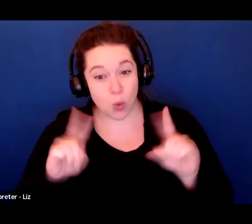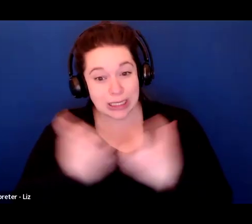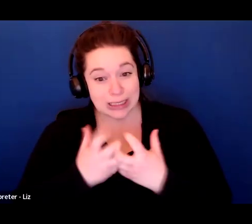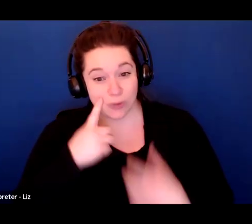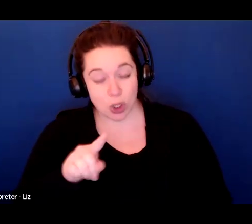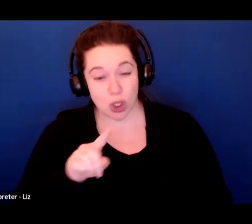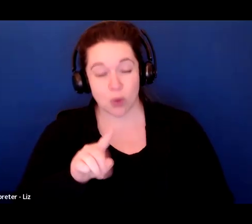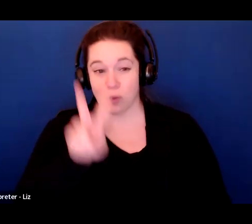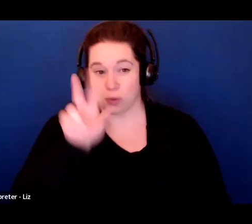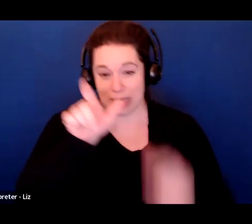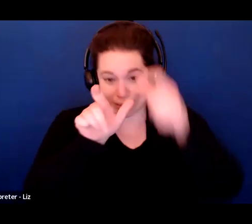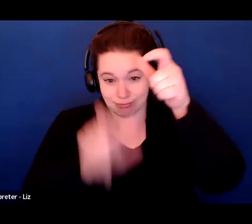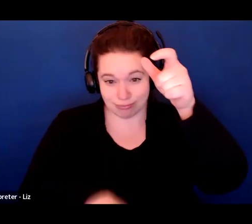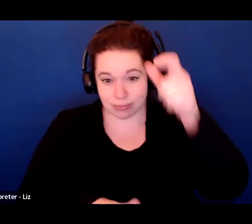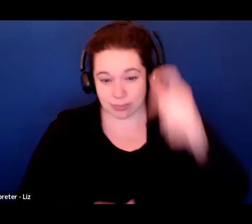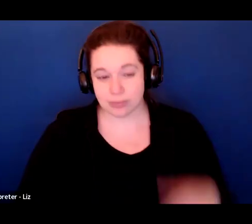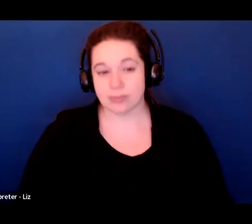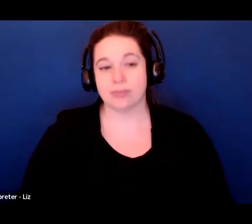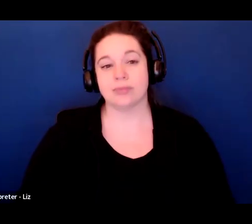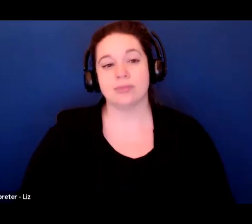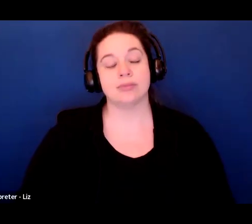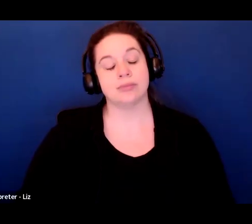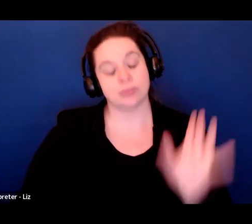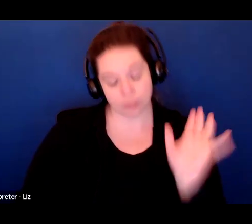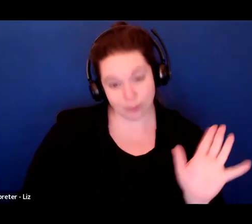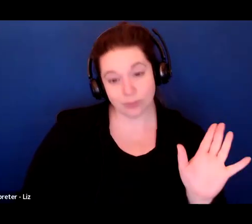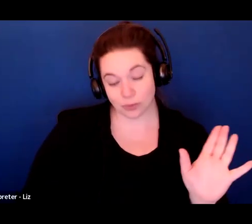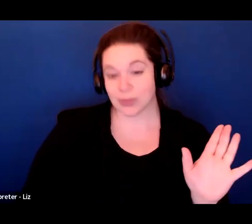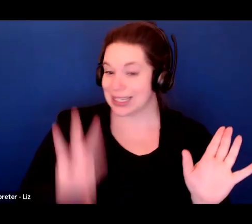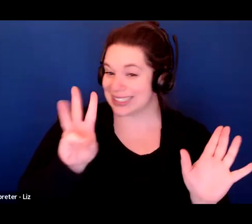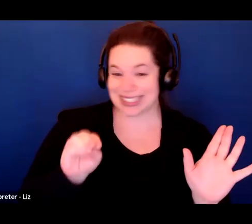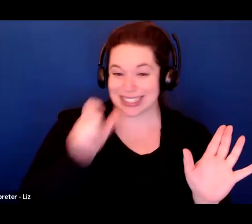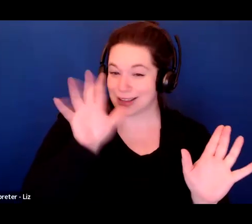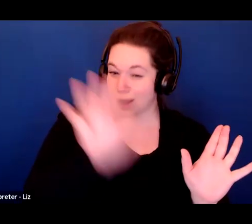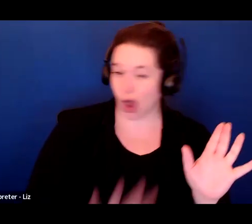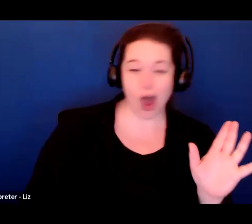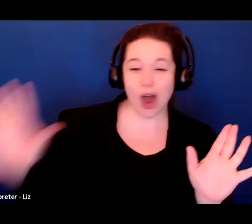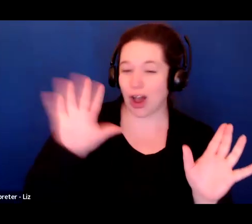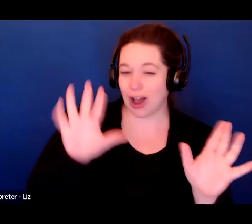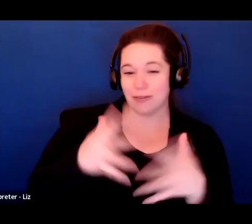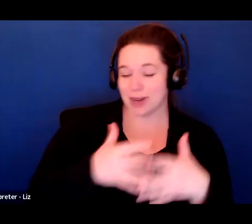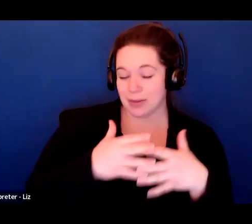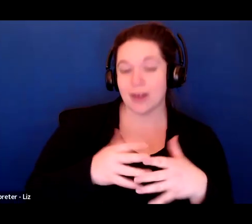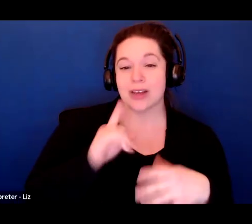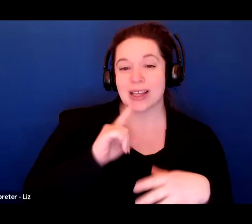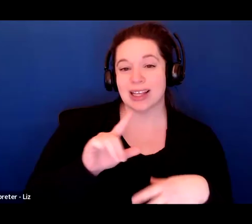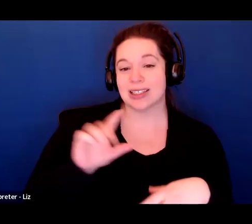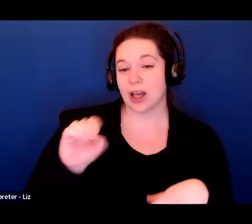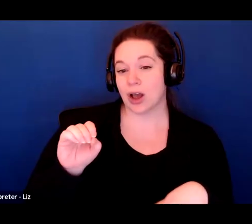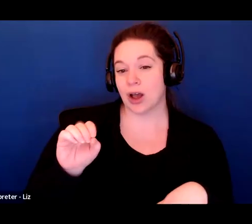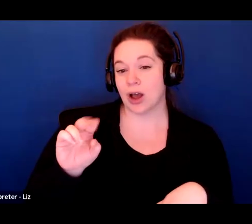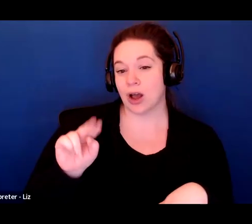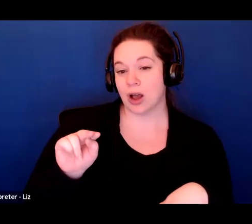Now, that's not everywhere in the United States, and we've got a big country to cover. But if you go to